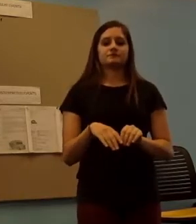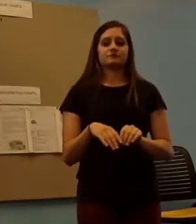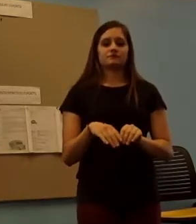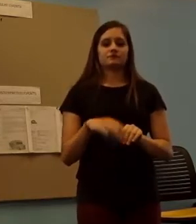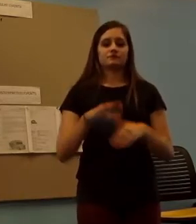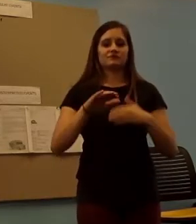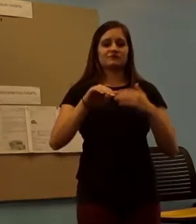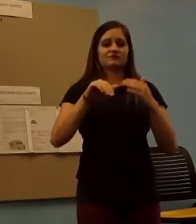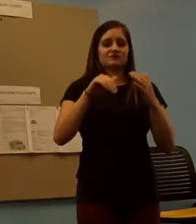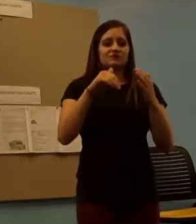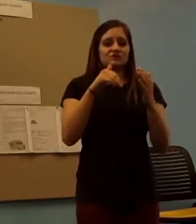ecosystem would collapse.